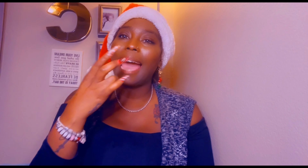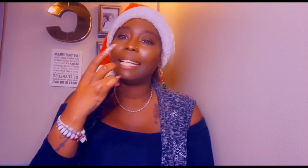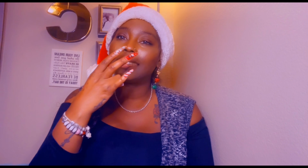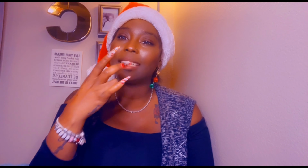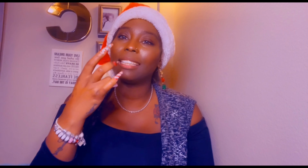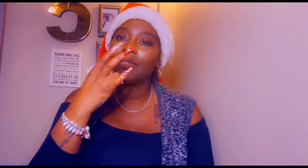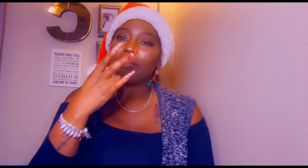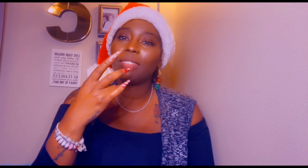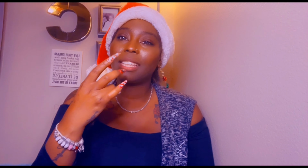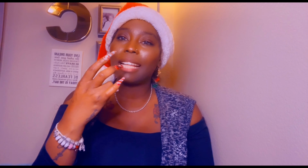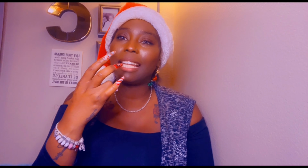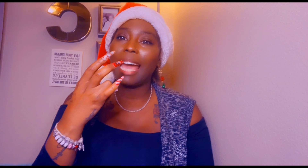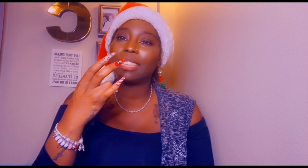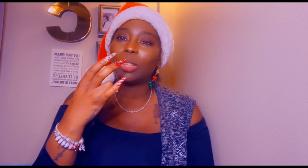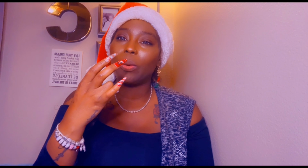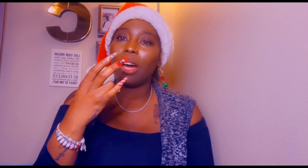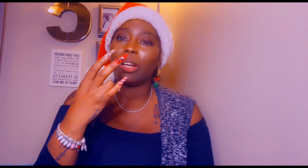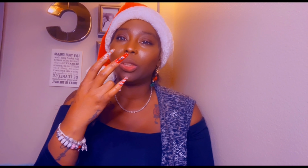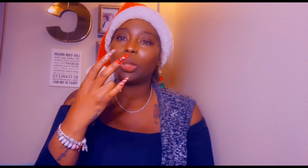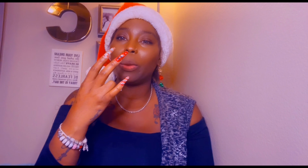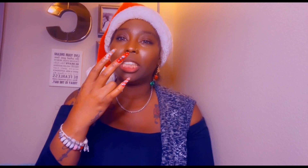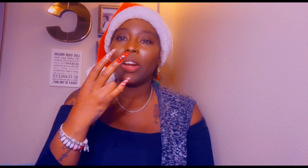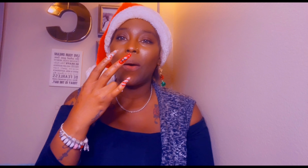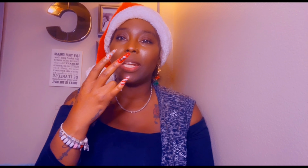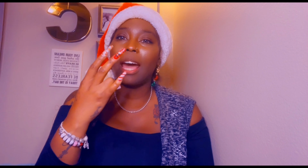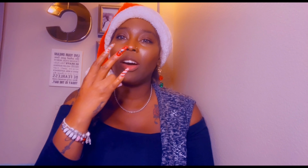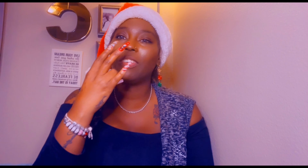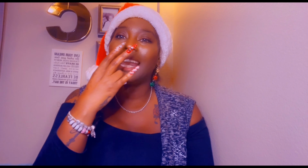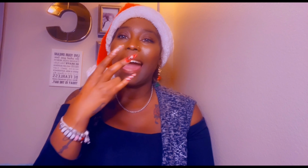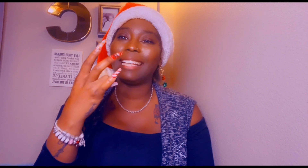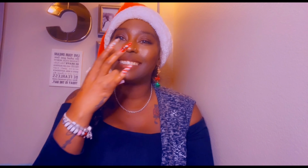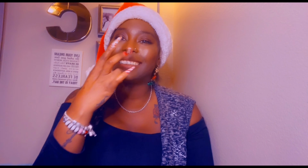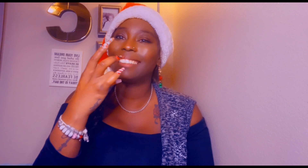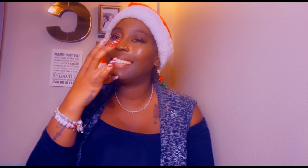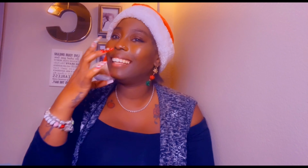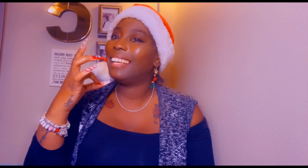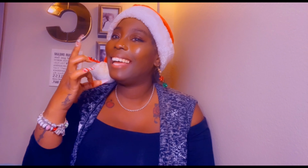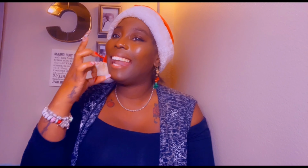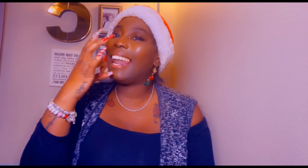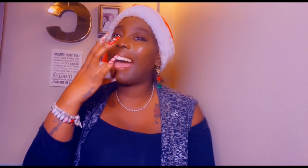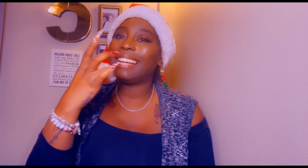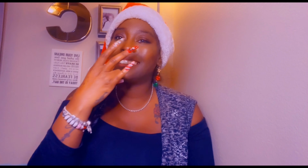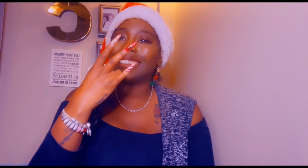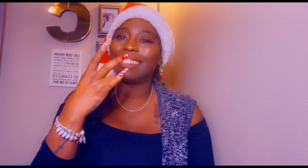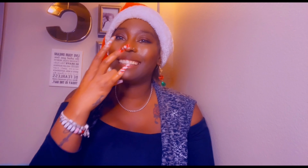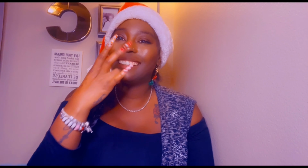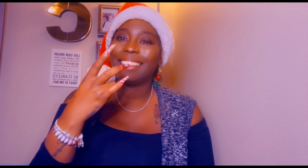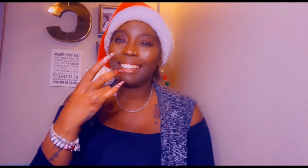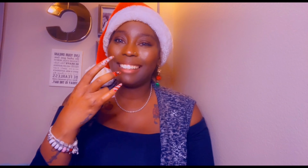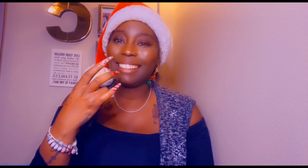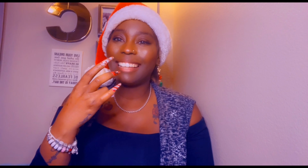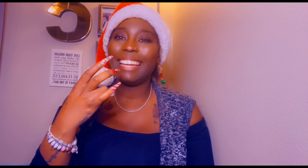Lights. Like the lights are switching on and off. Lights. Lights.